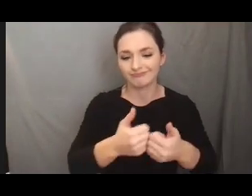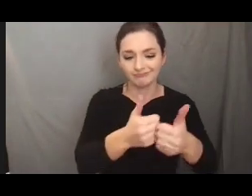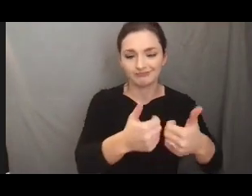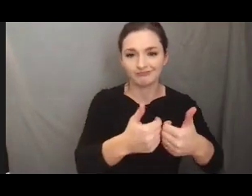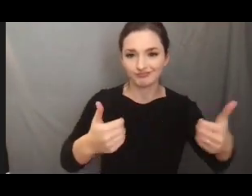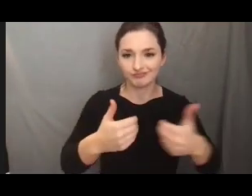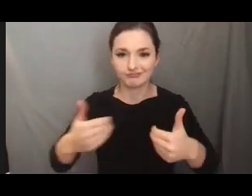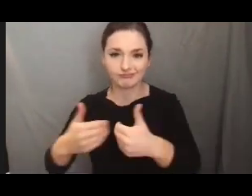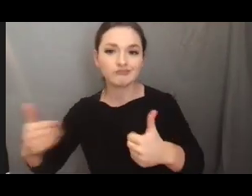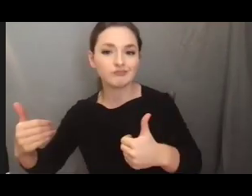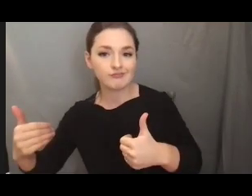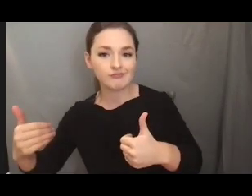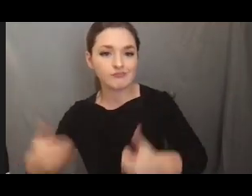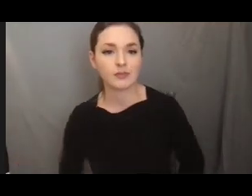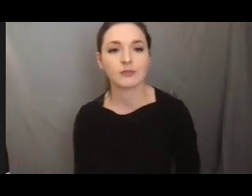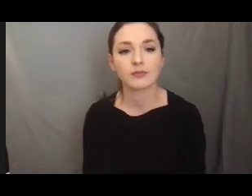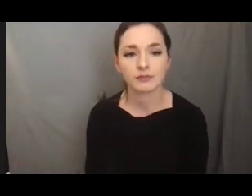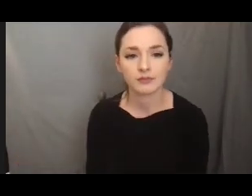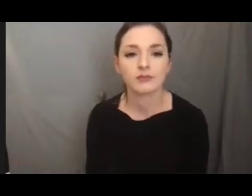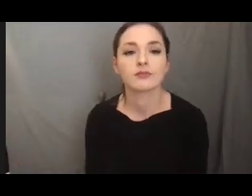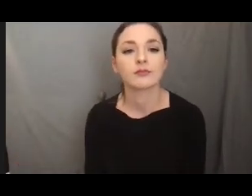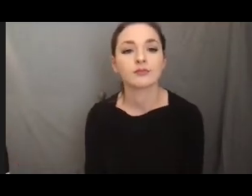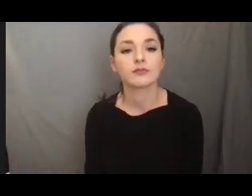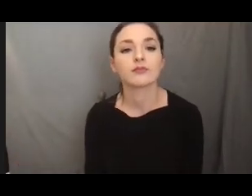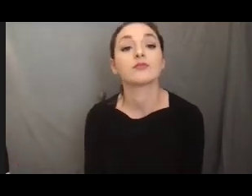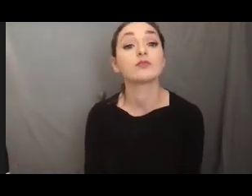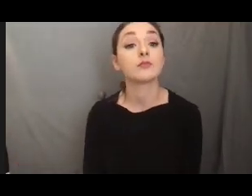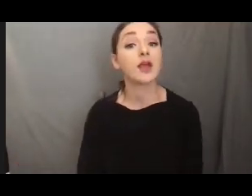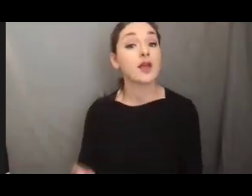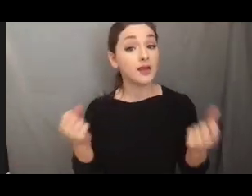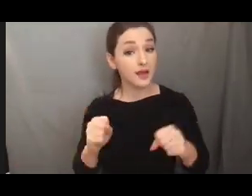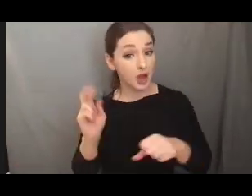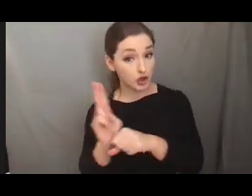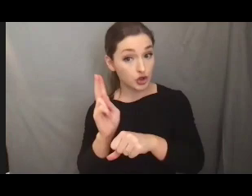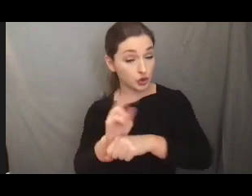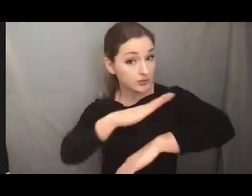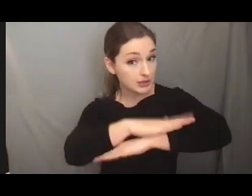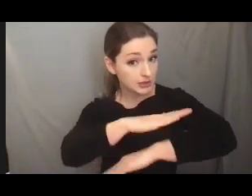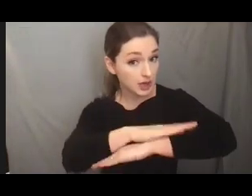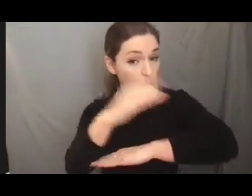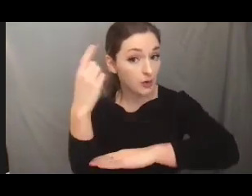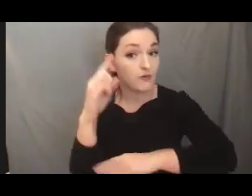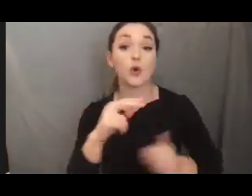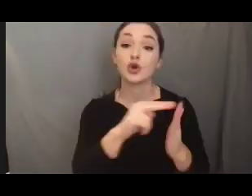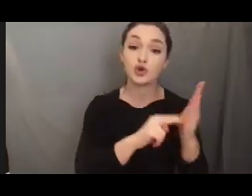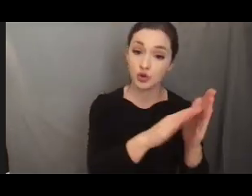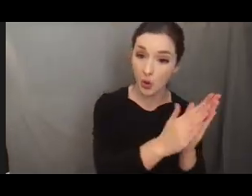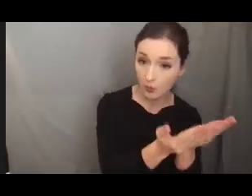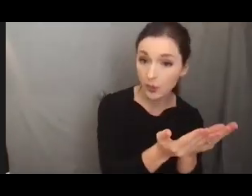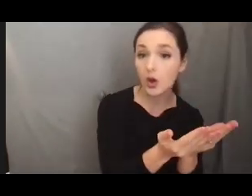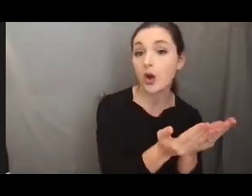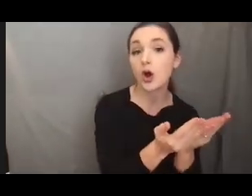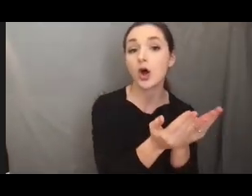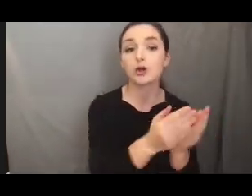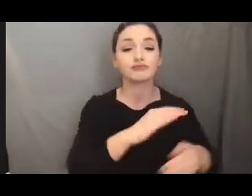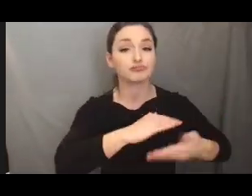these that come out. So they can put their notepads or computers on these. And then if you look close, there's plugins